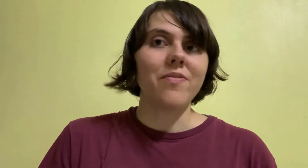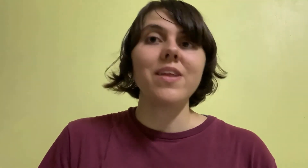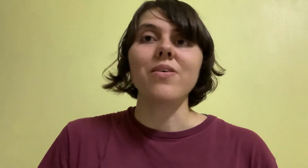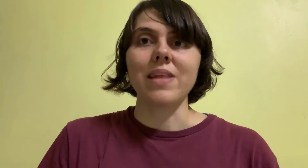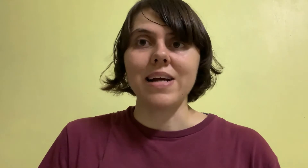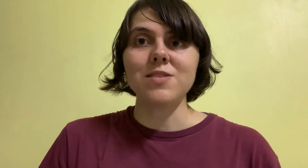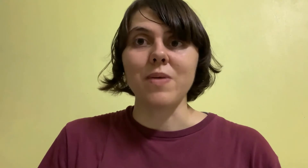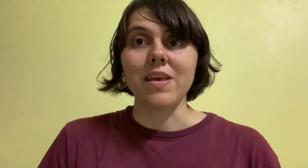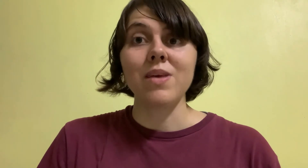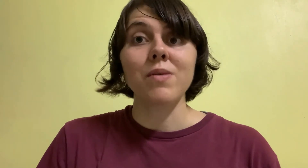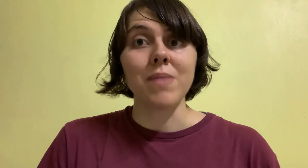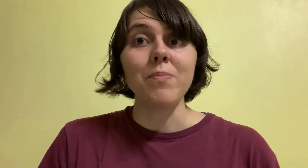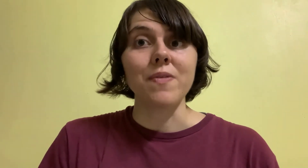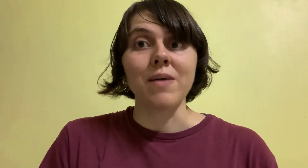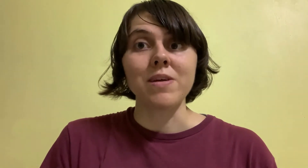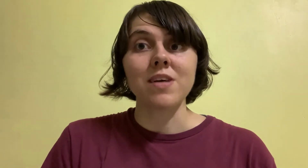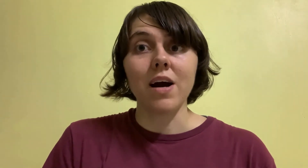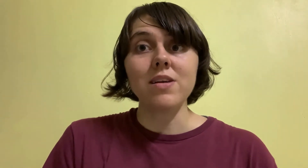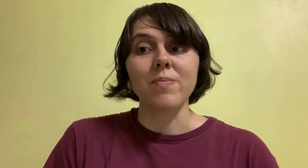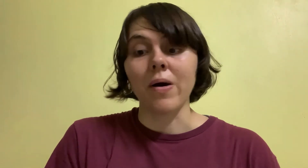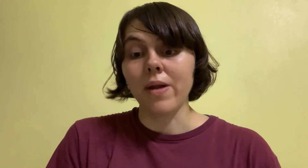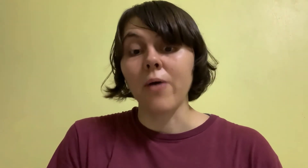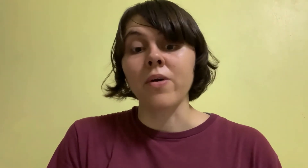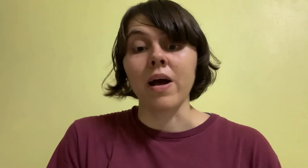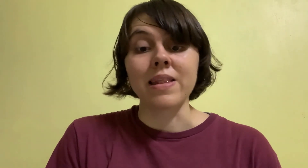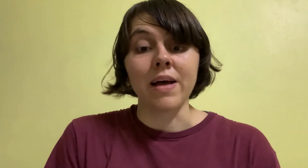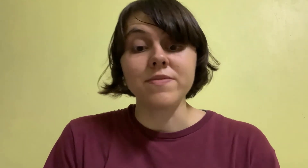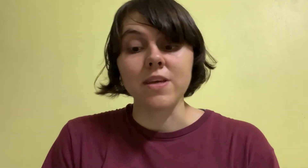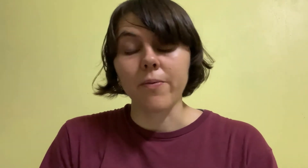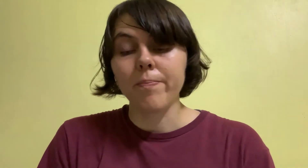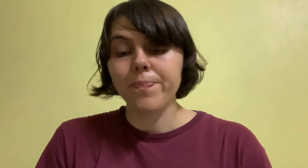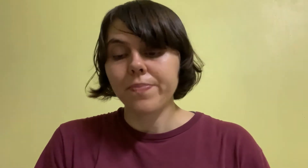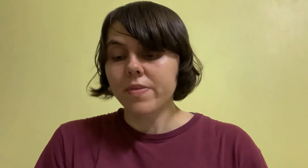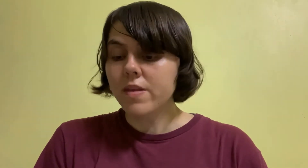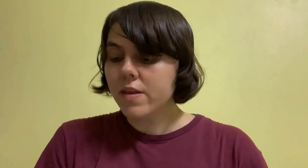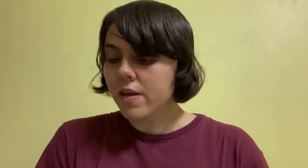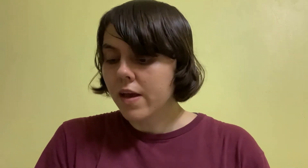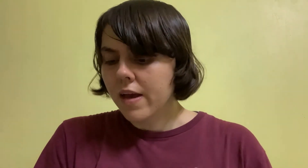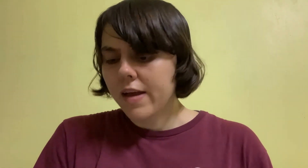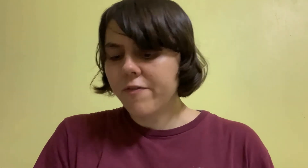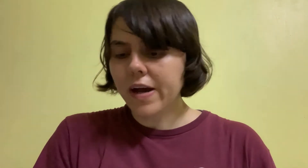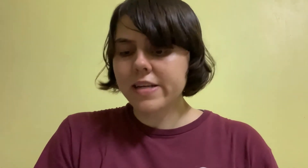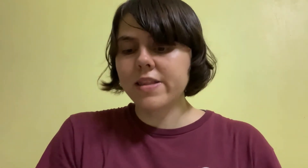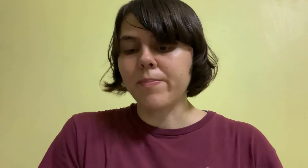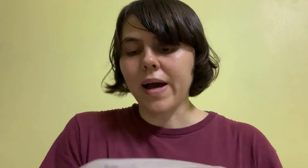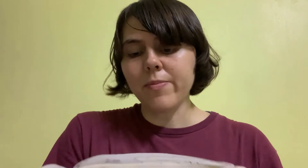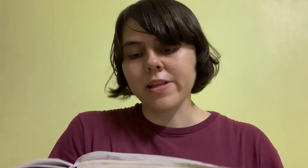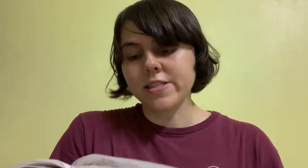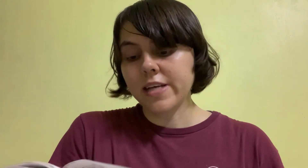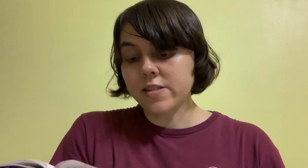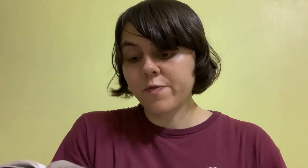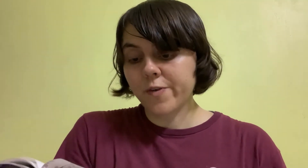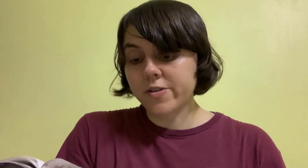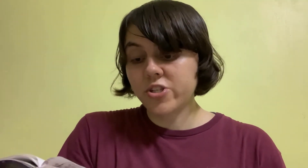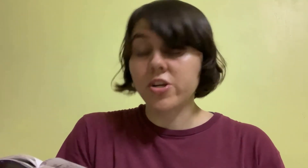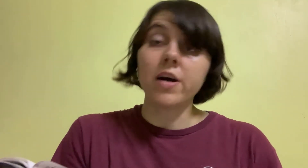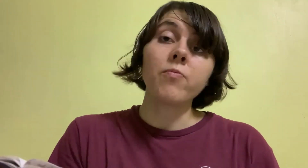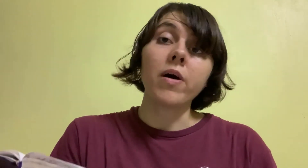video last week, you'll remember that we talked about how God loves you. In fact, in the Bible, it says in 1 John 1